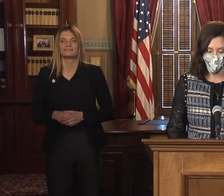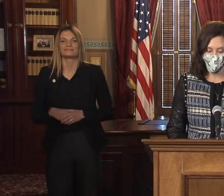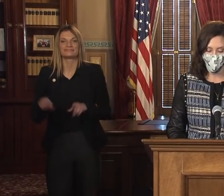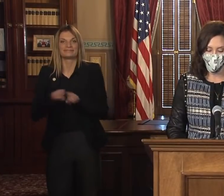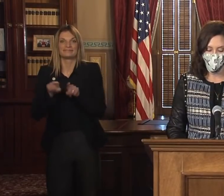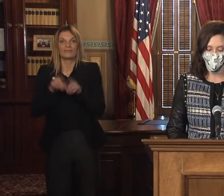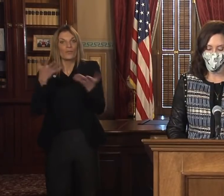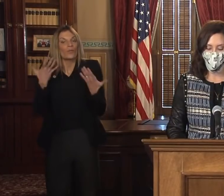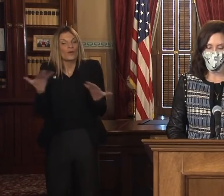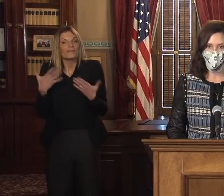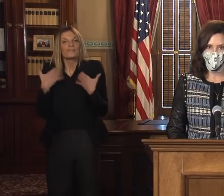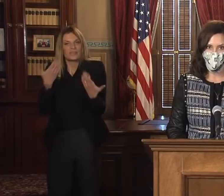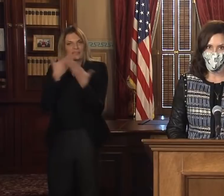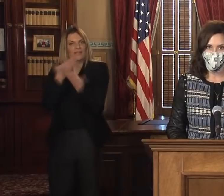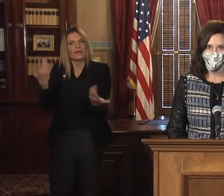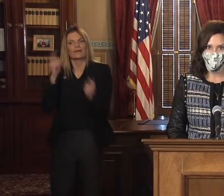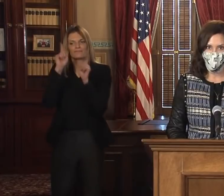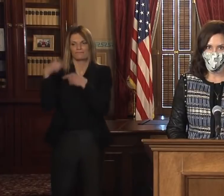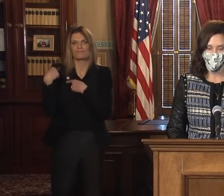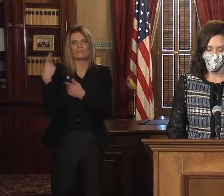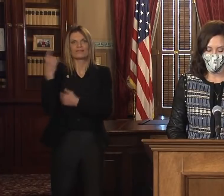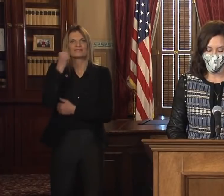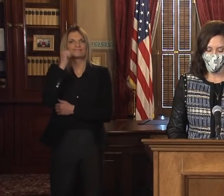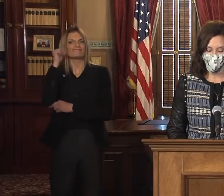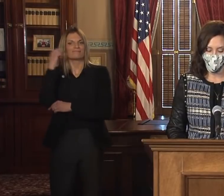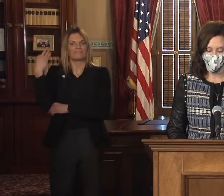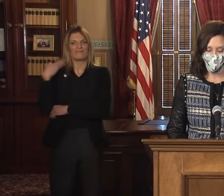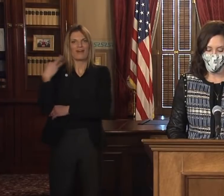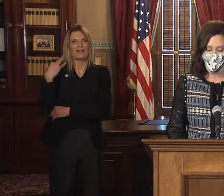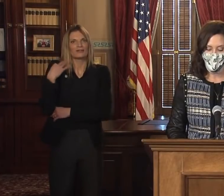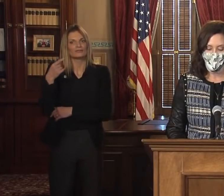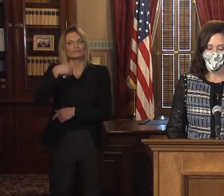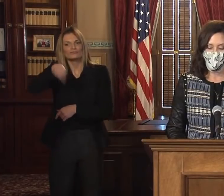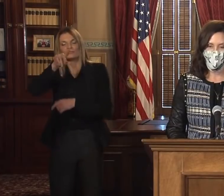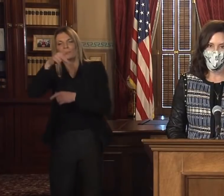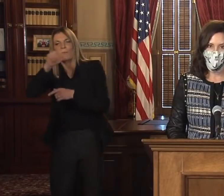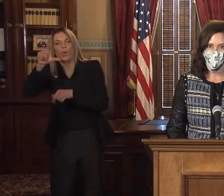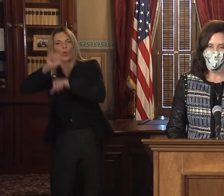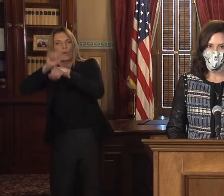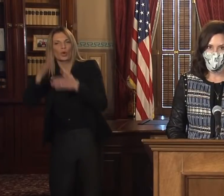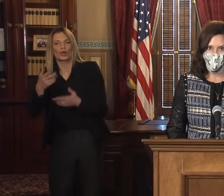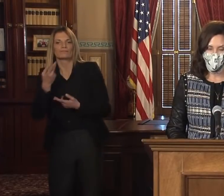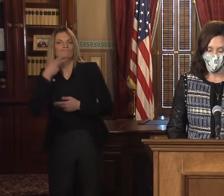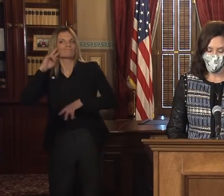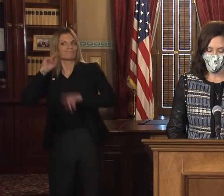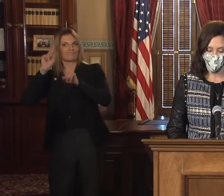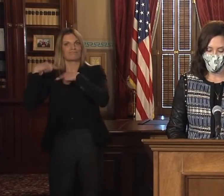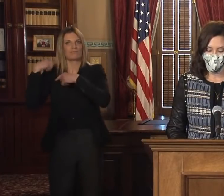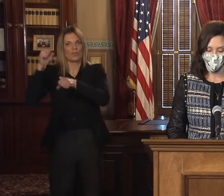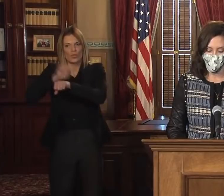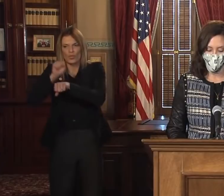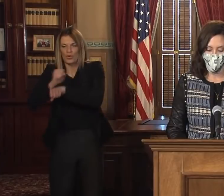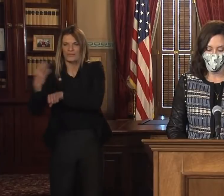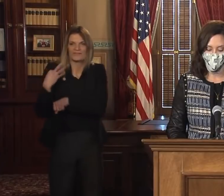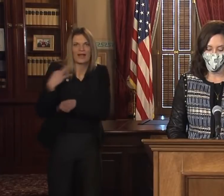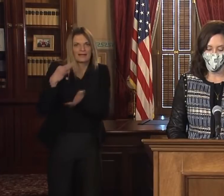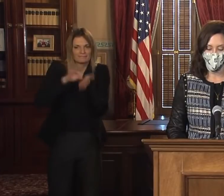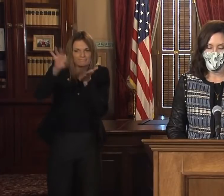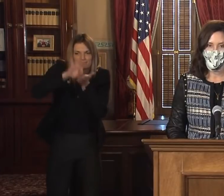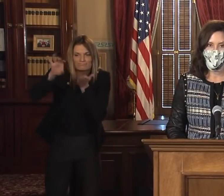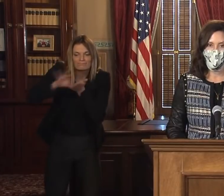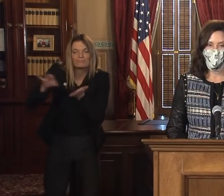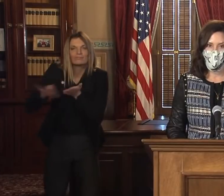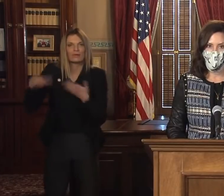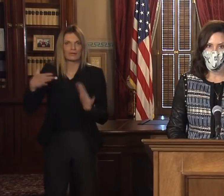of poll workers who worked around the clock to ensure that every vote was counted. They rolled up their sleeves and did the people's